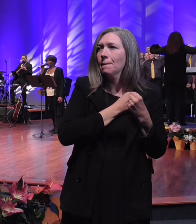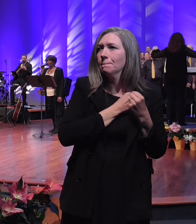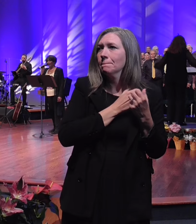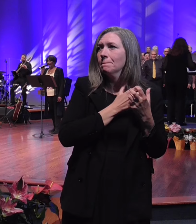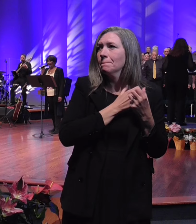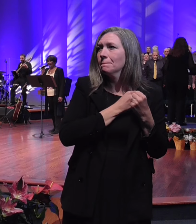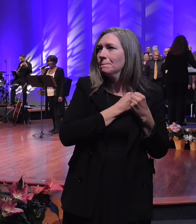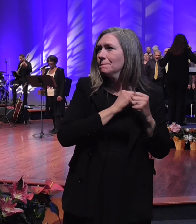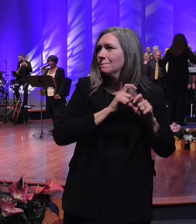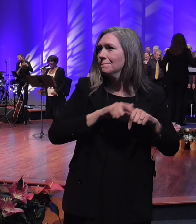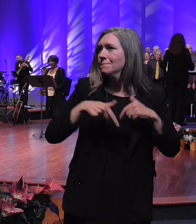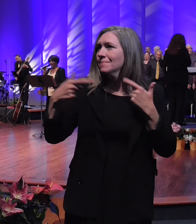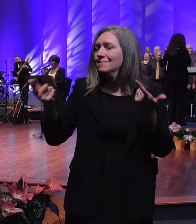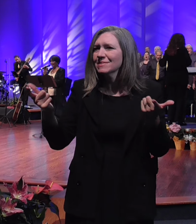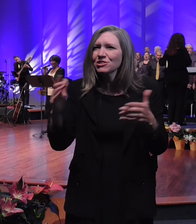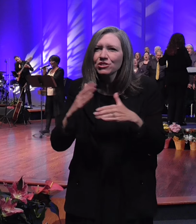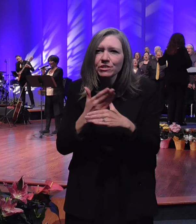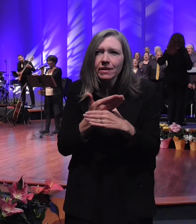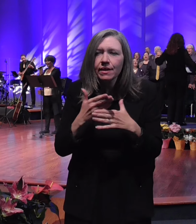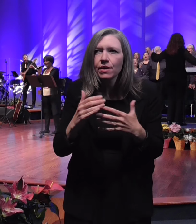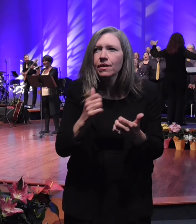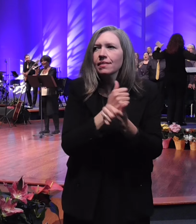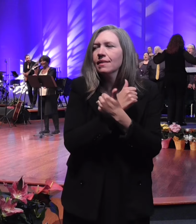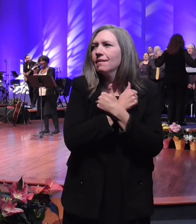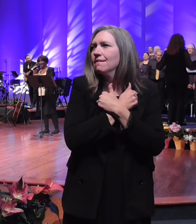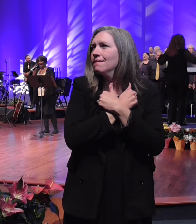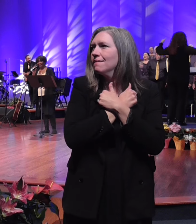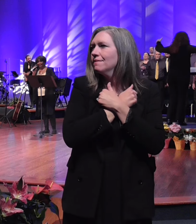we share love.